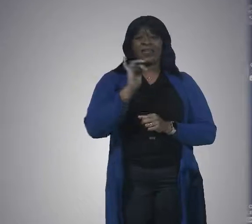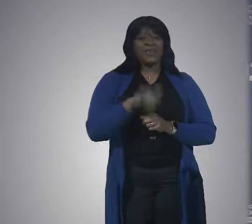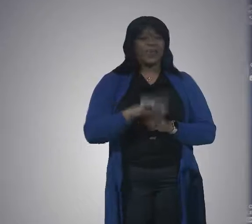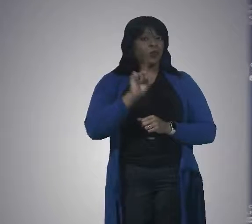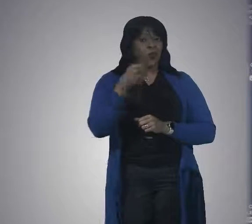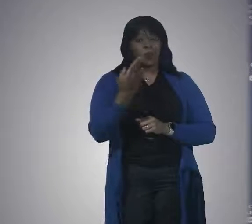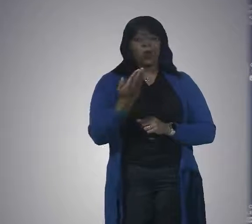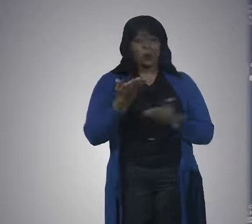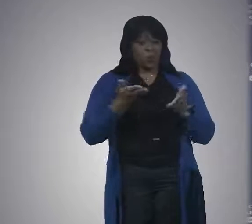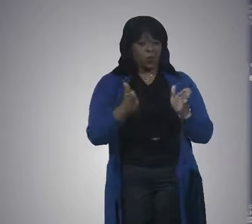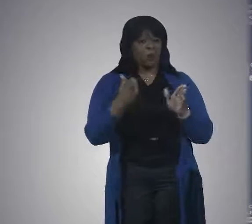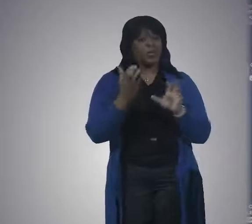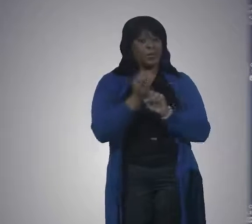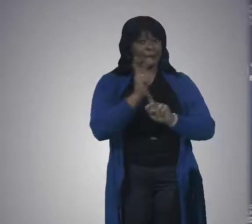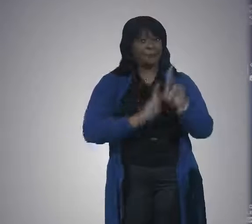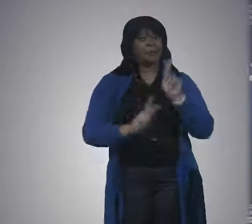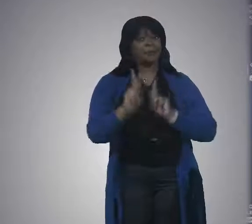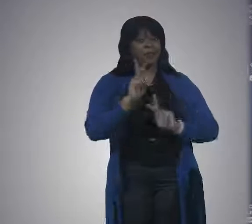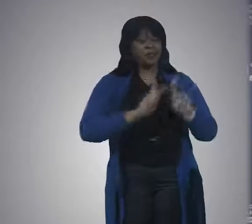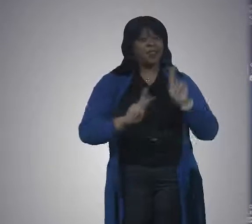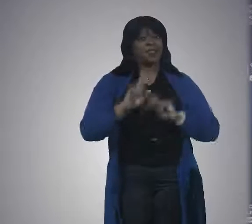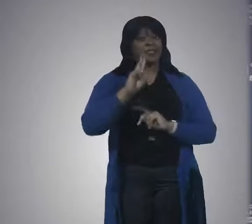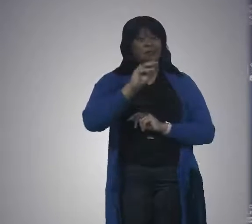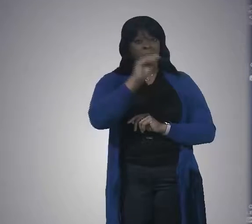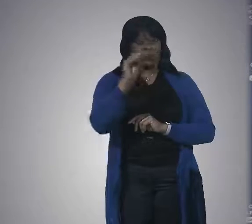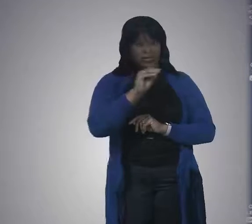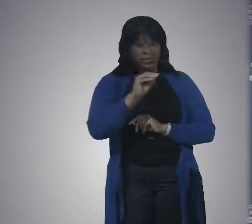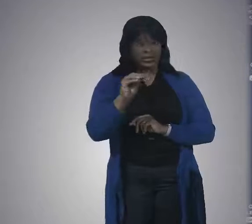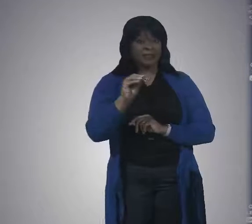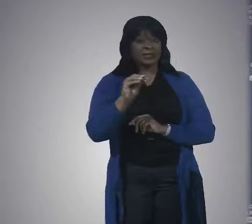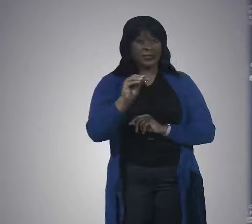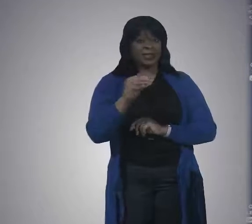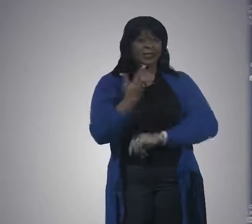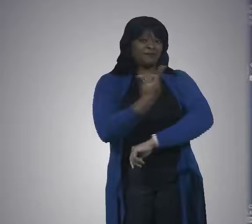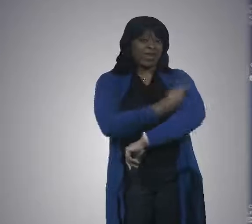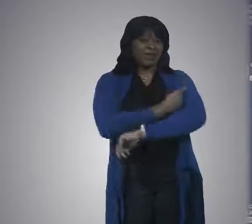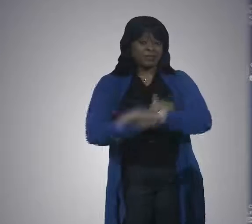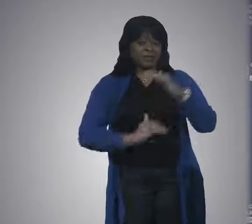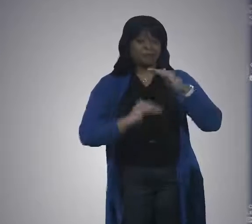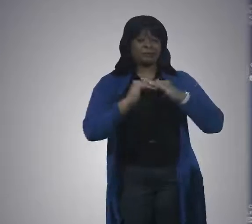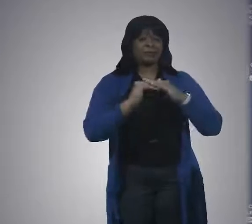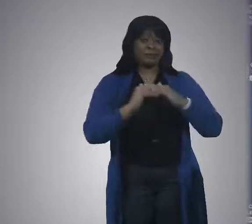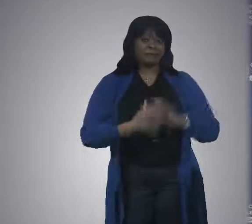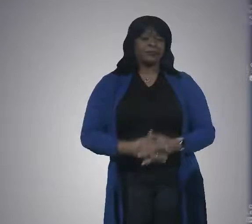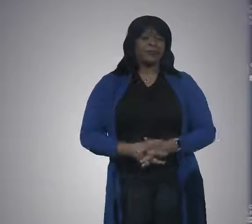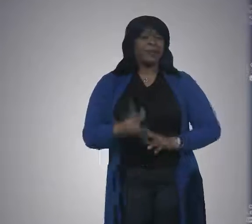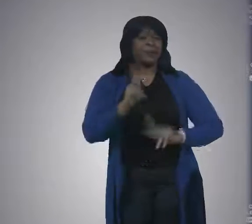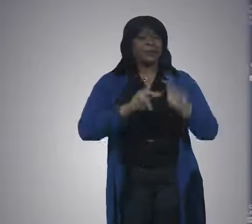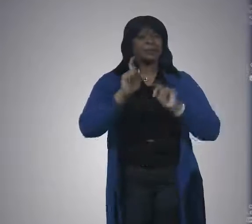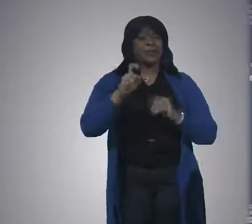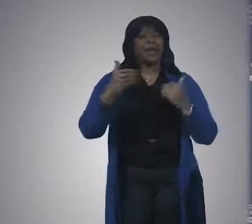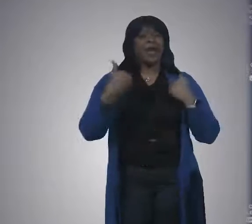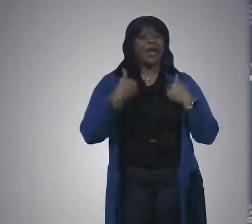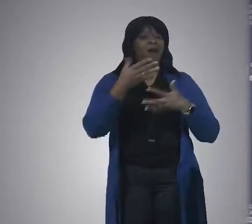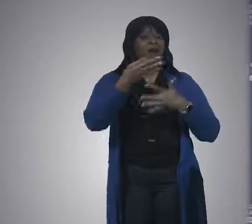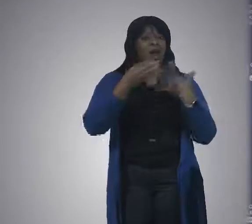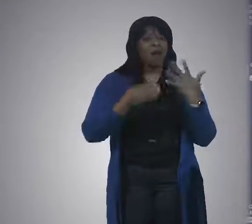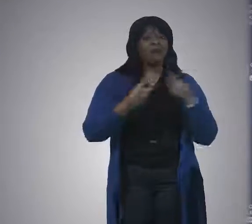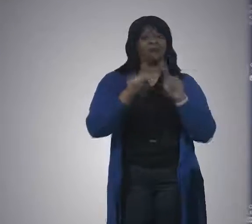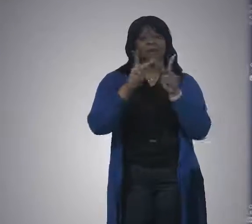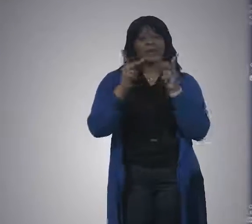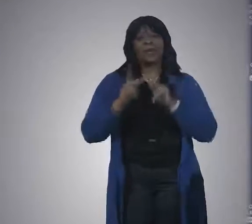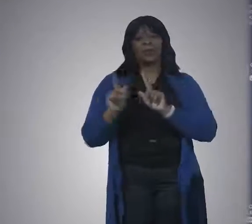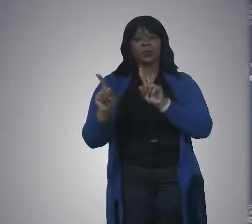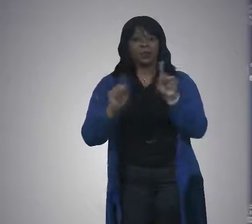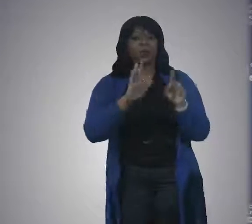way that we can get people 70% vaccinated. people need to have the option of going to